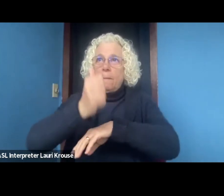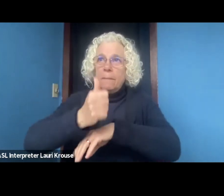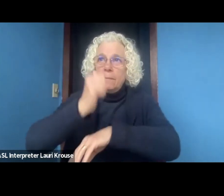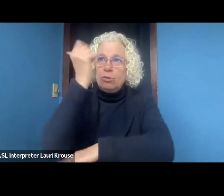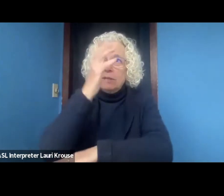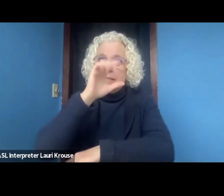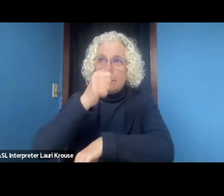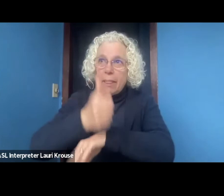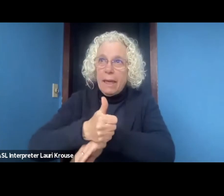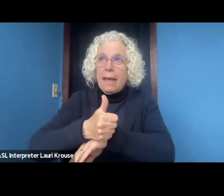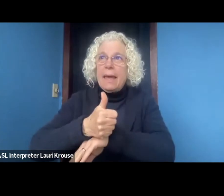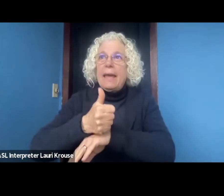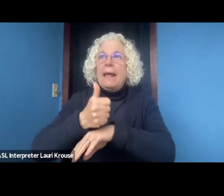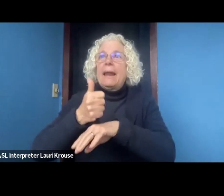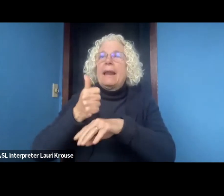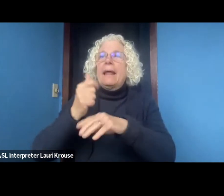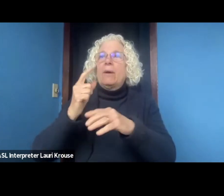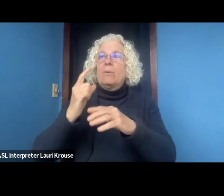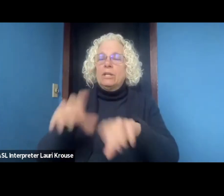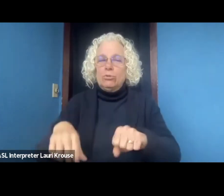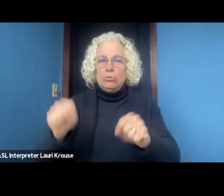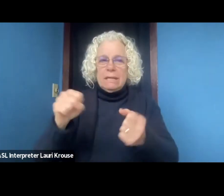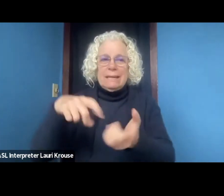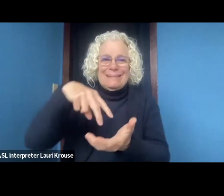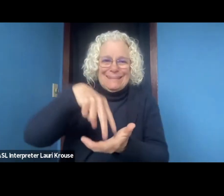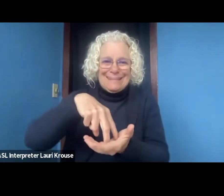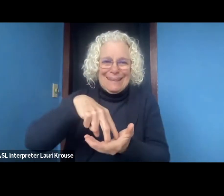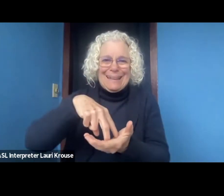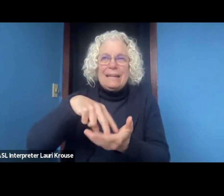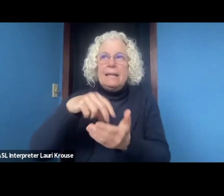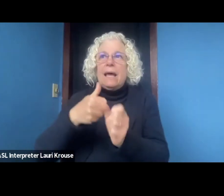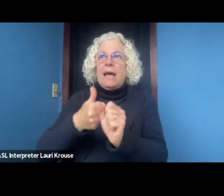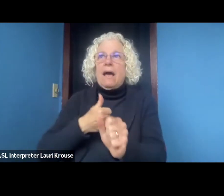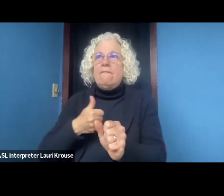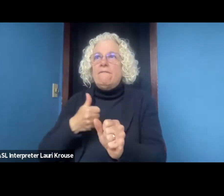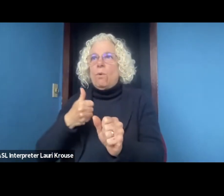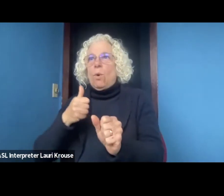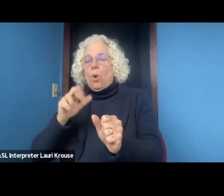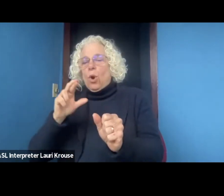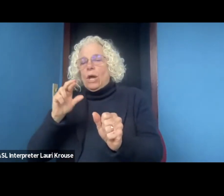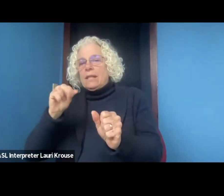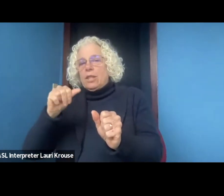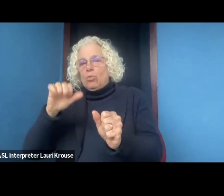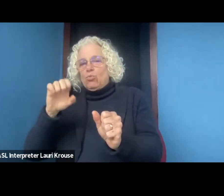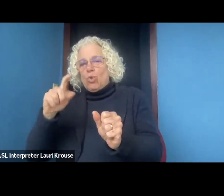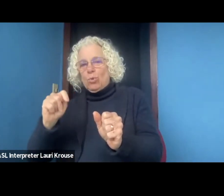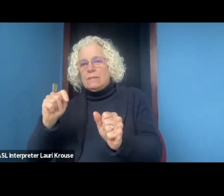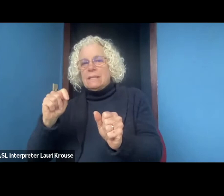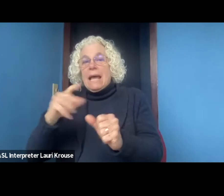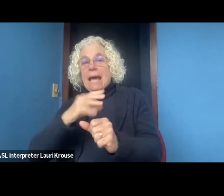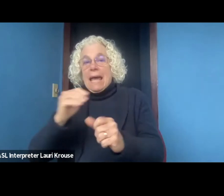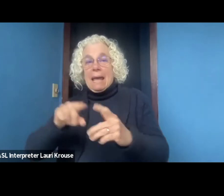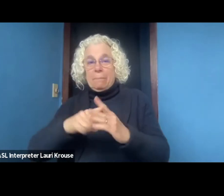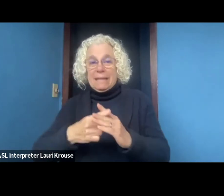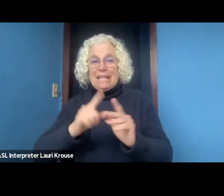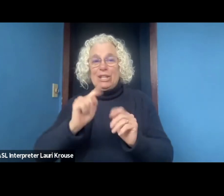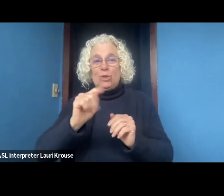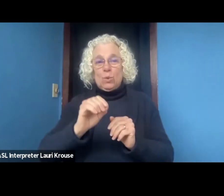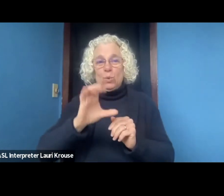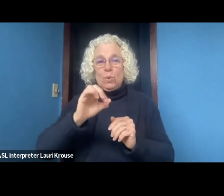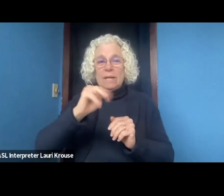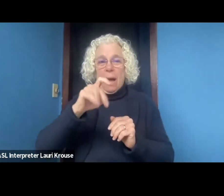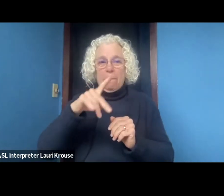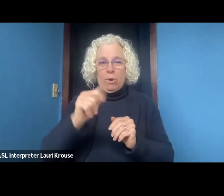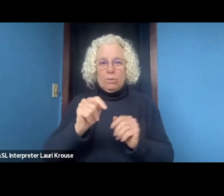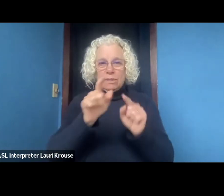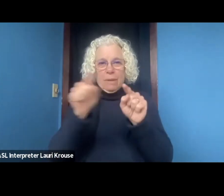most, then so whatever our last, avoid the roast and start to compost. How's that? For our, great. So does someone